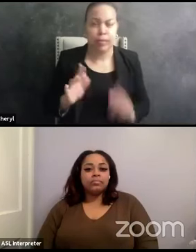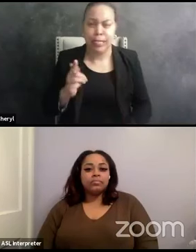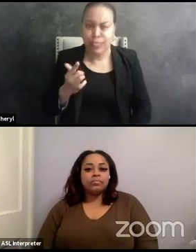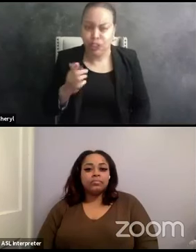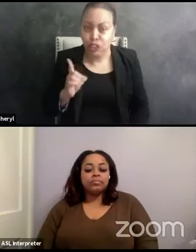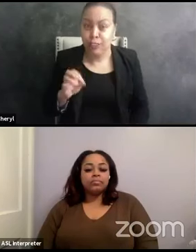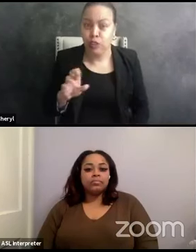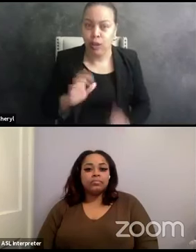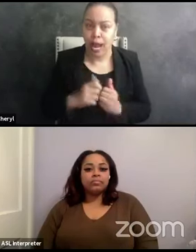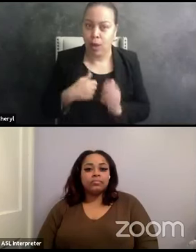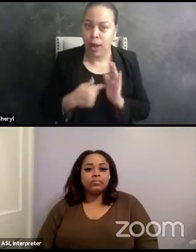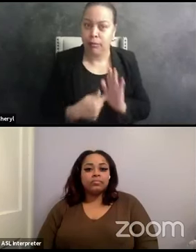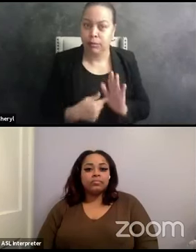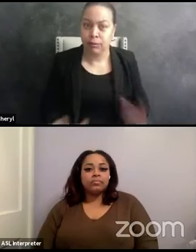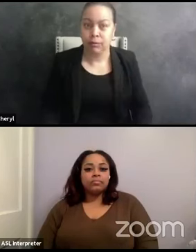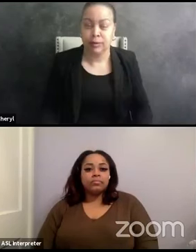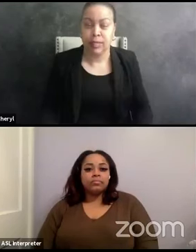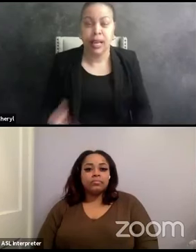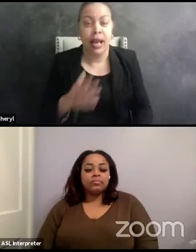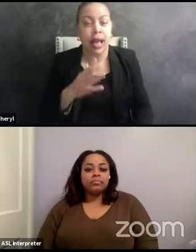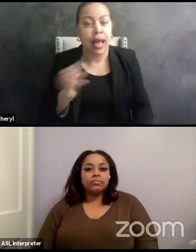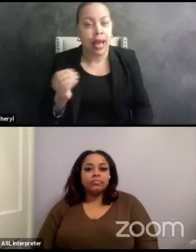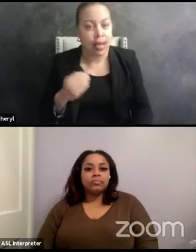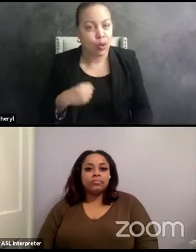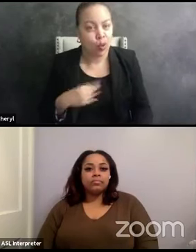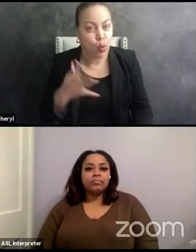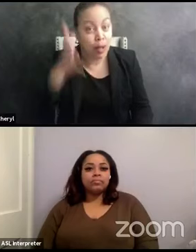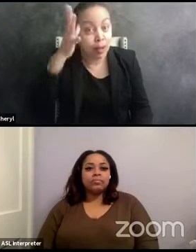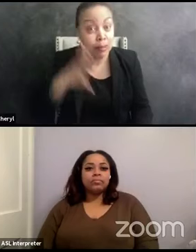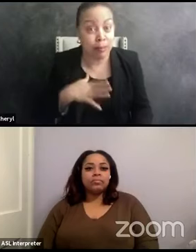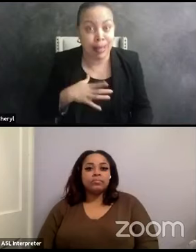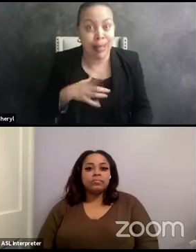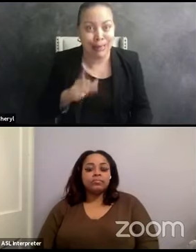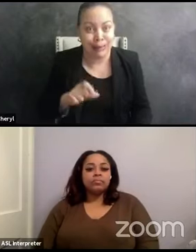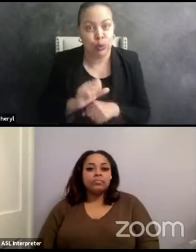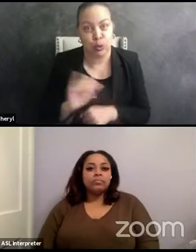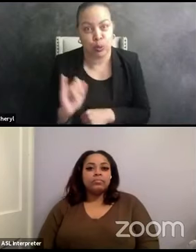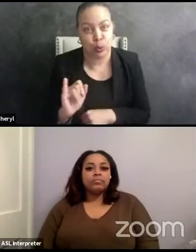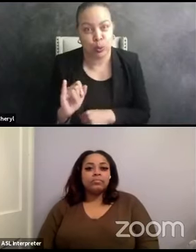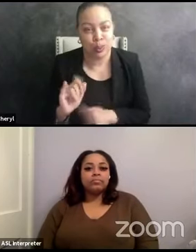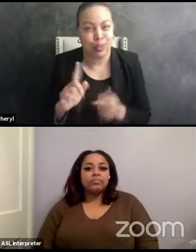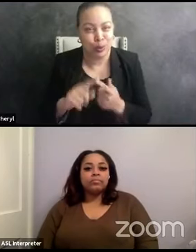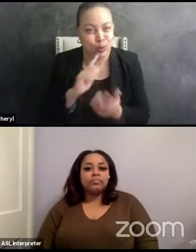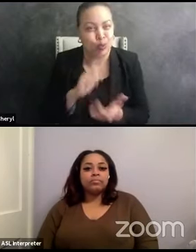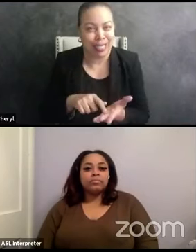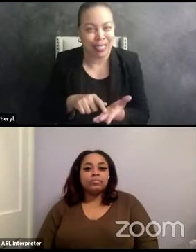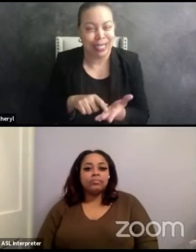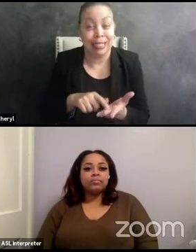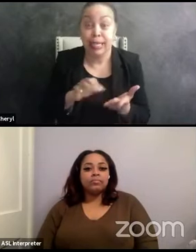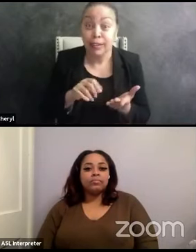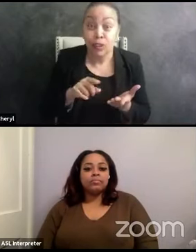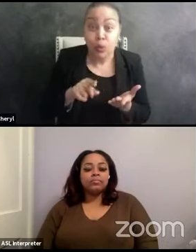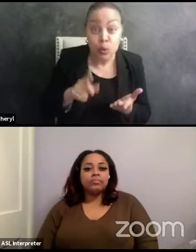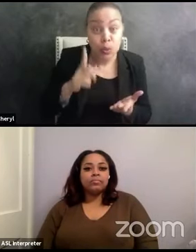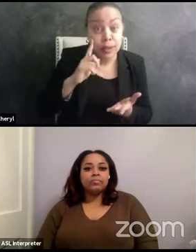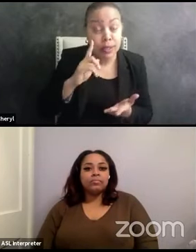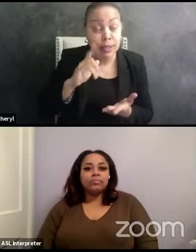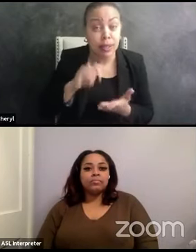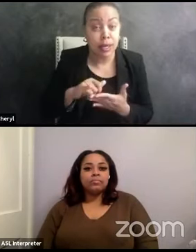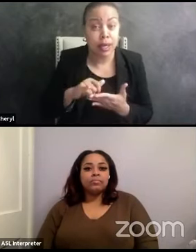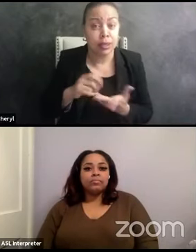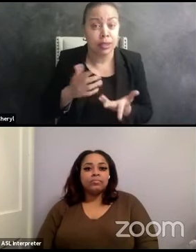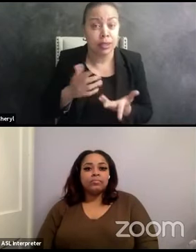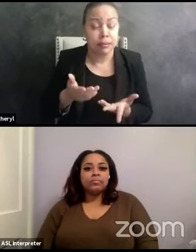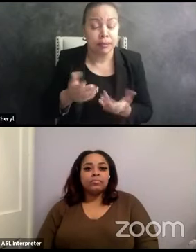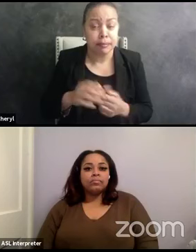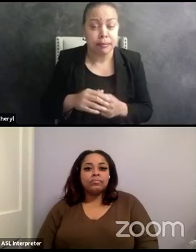And white men need to do some of that work and recognize that, like, if you think